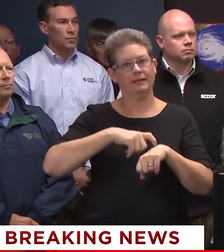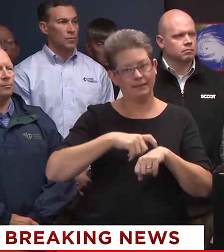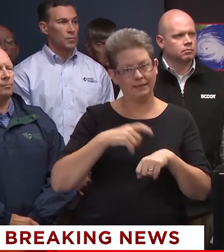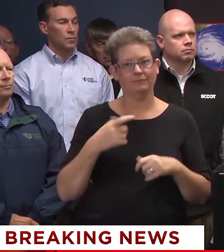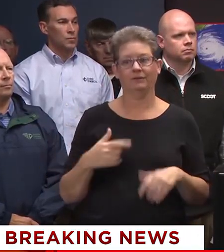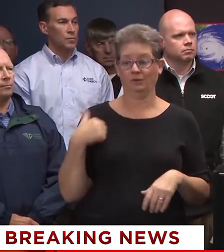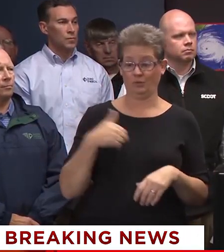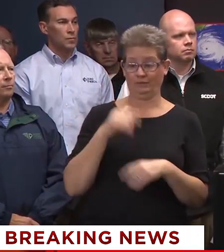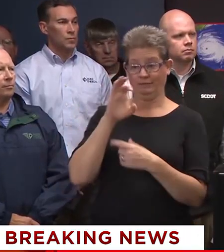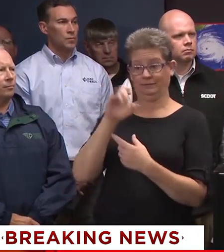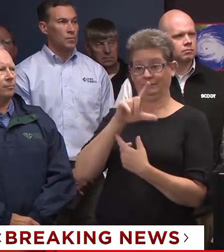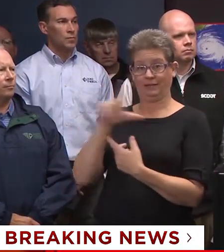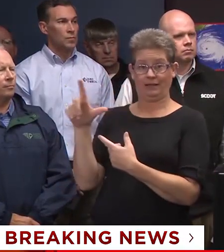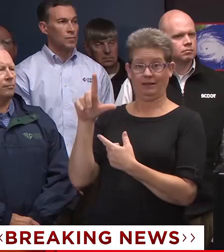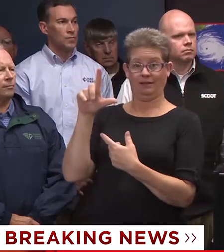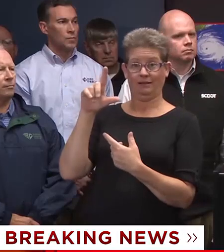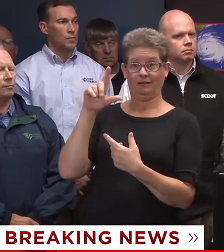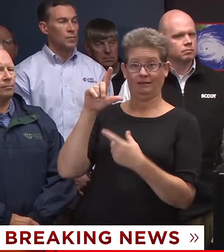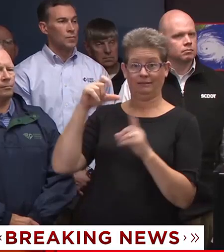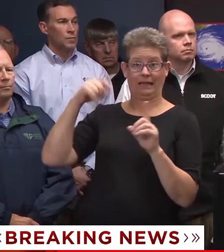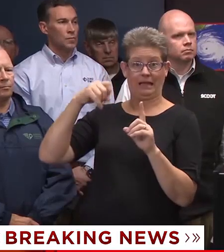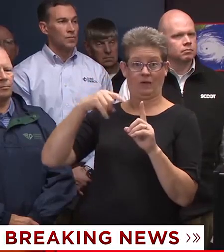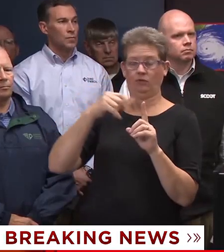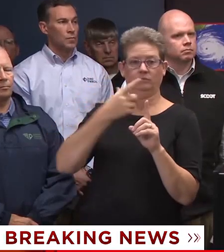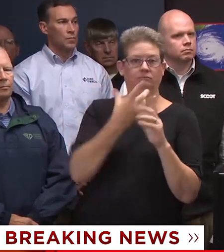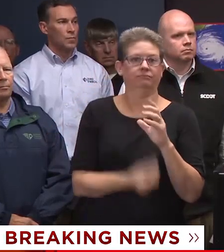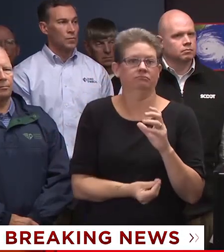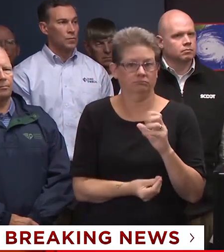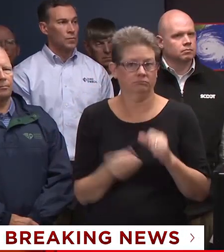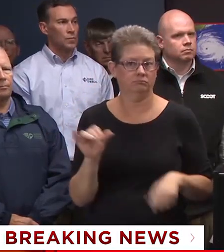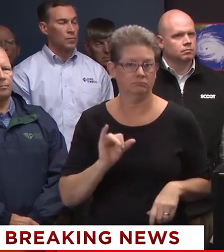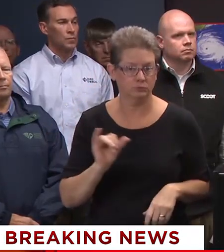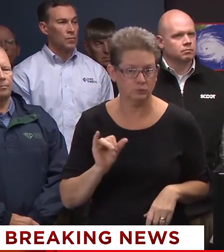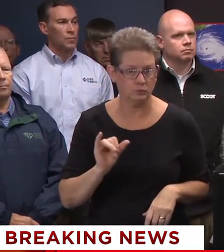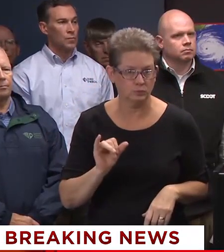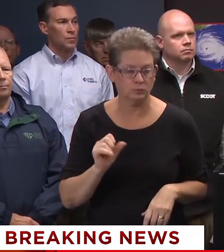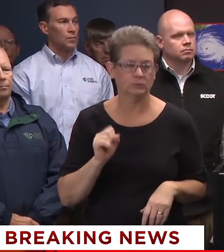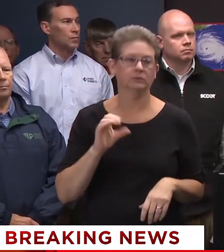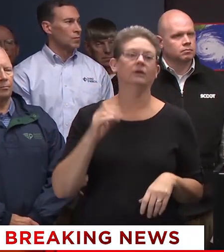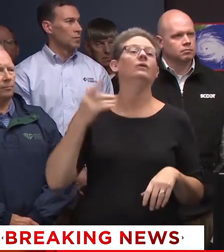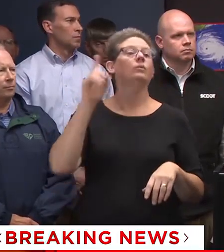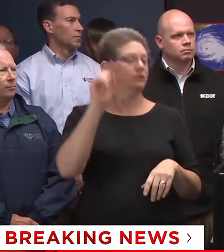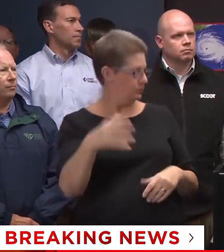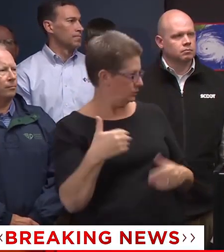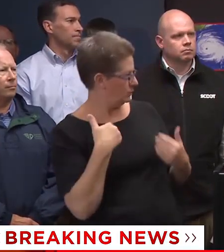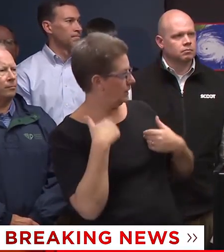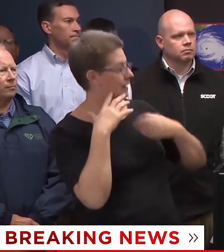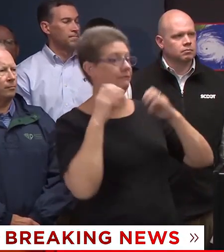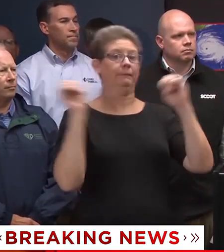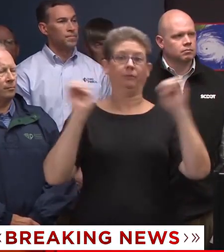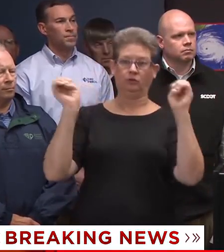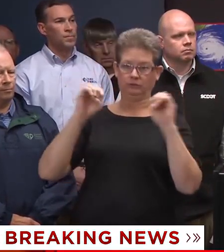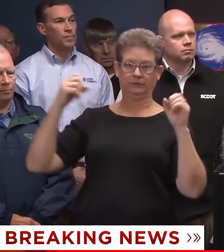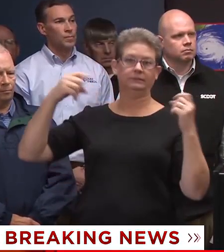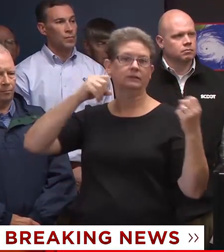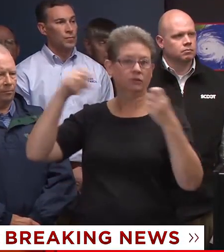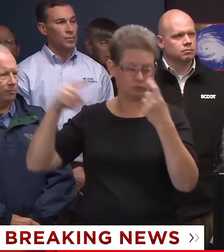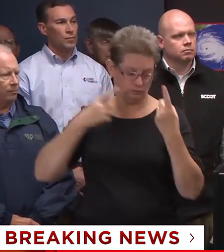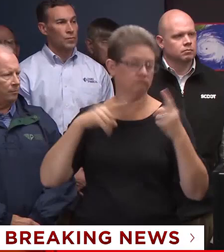cellular towers that are out this time as well, but we do have the emergency signals are